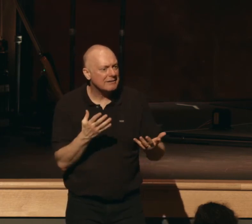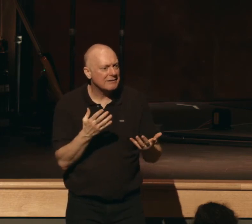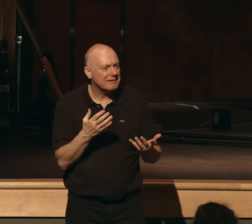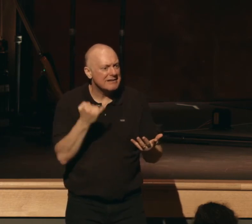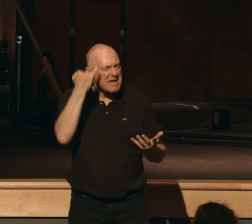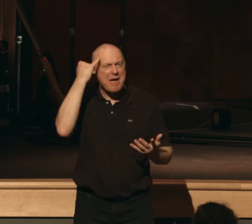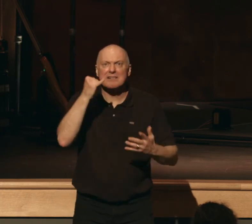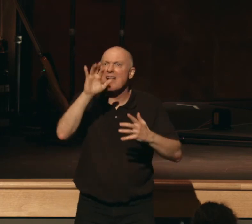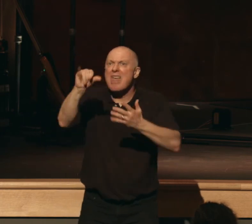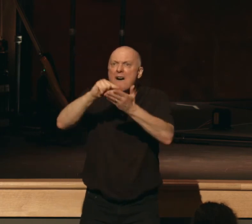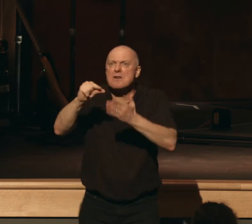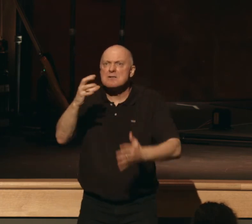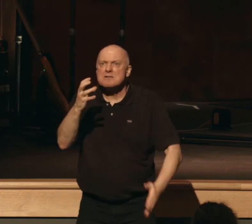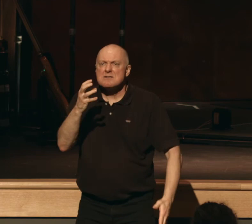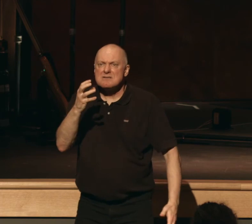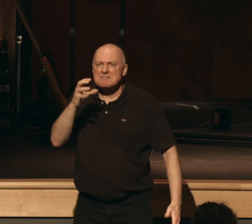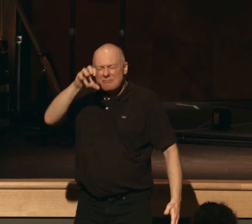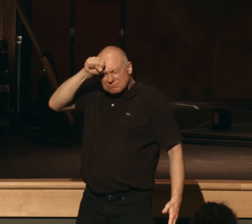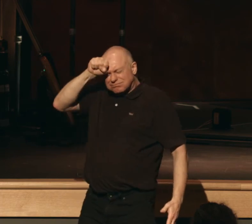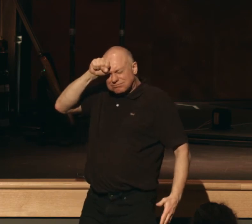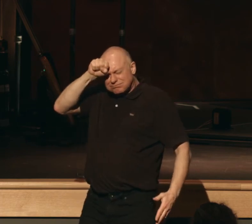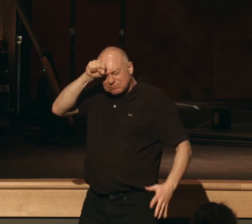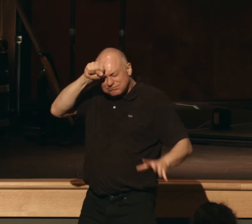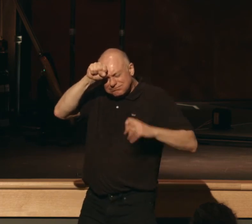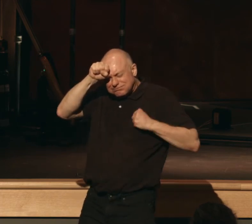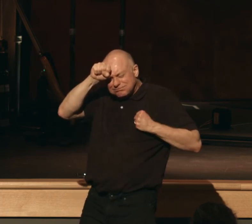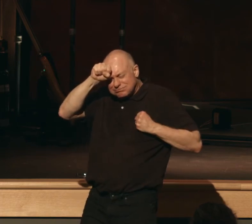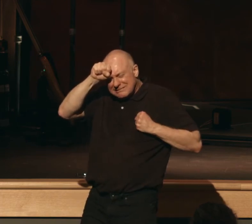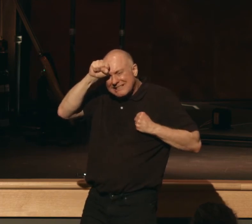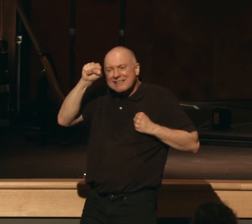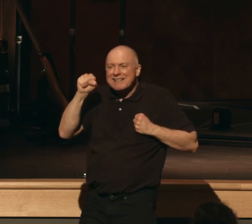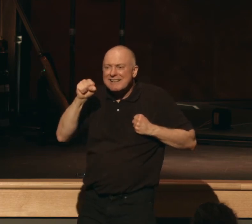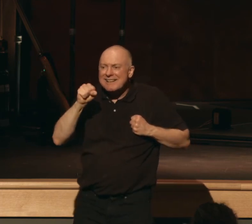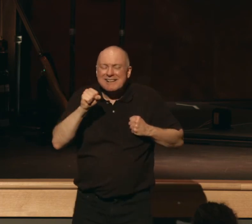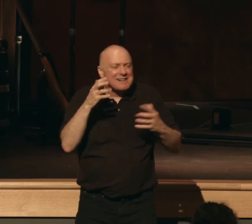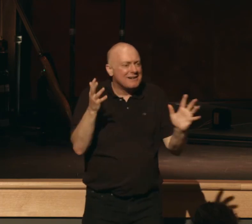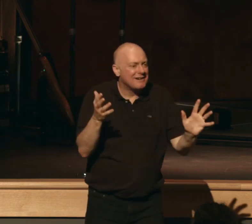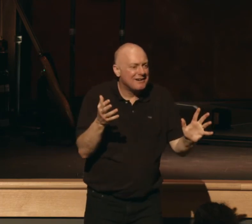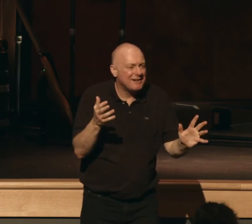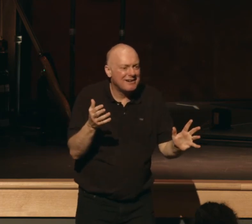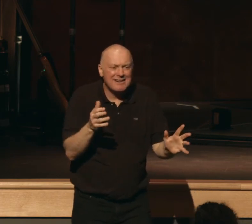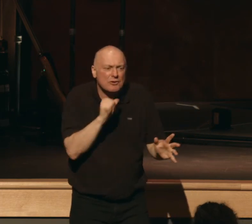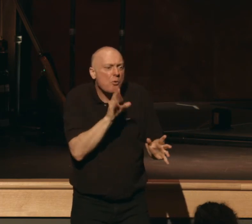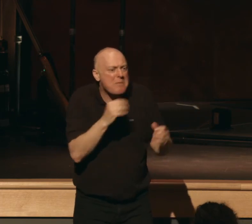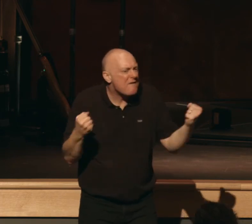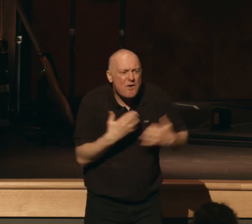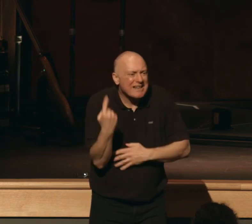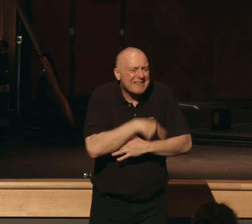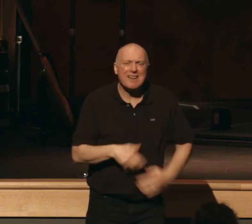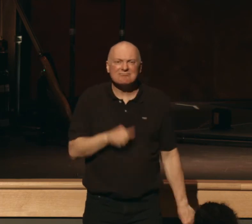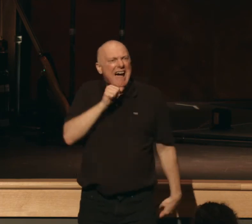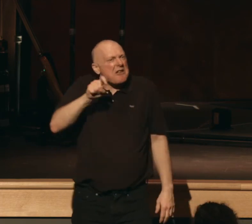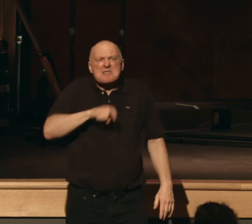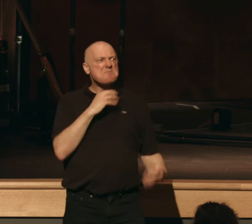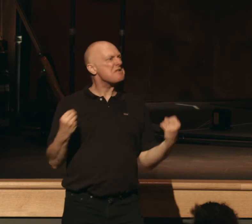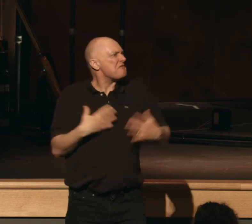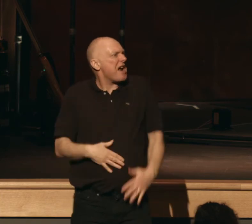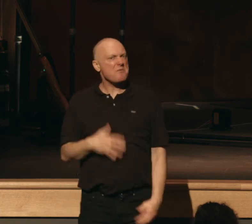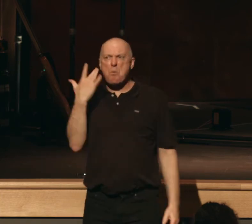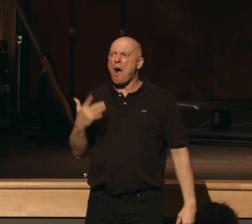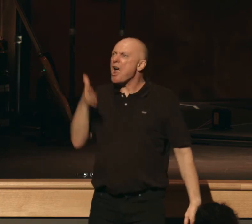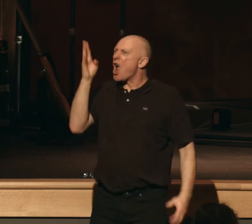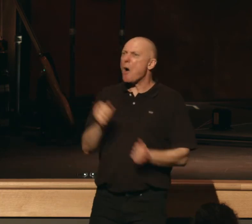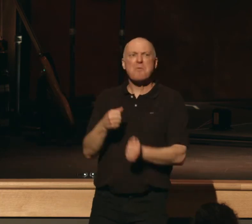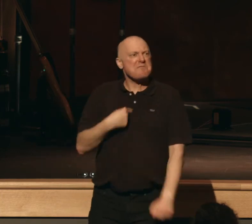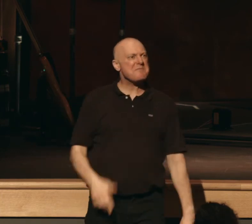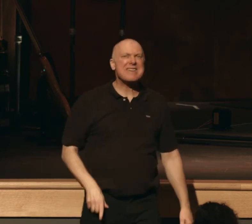in our hearts this year? We did life, and everywhere we went, we had to remember, I don't need to be afraid today. I don't need to be afraid because God